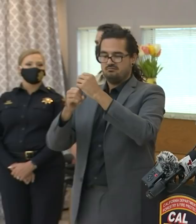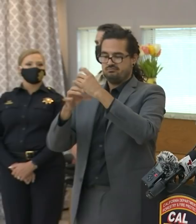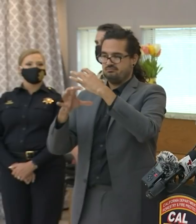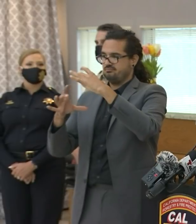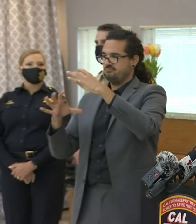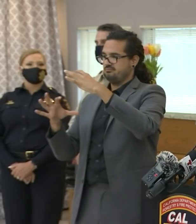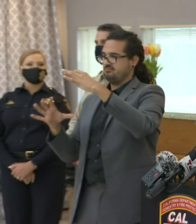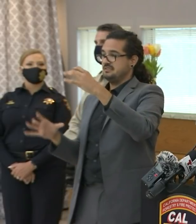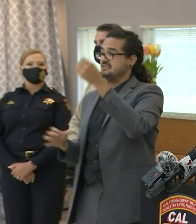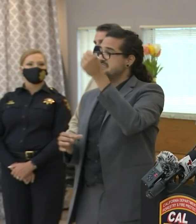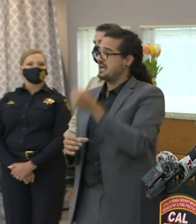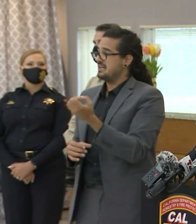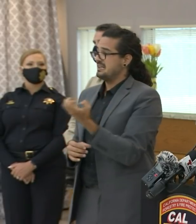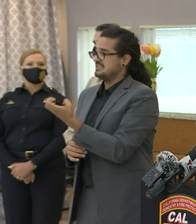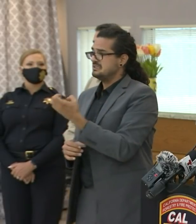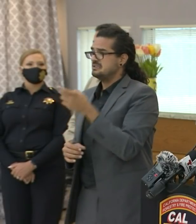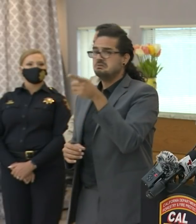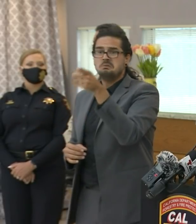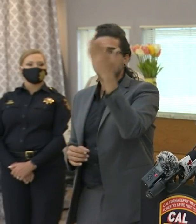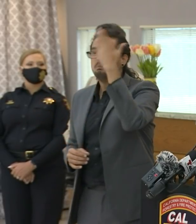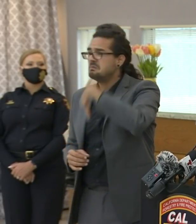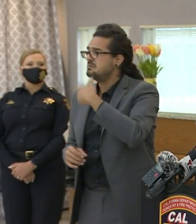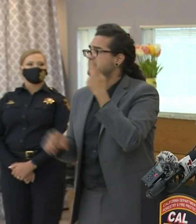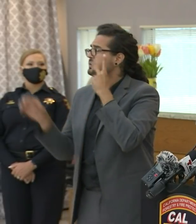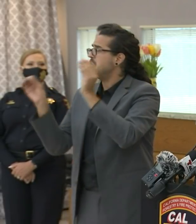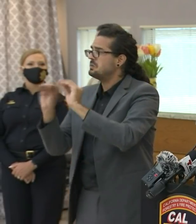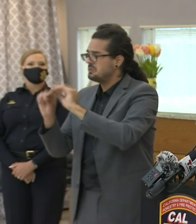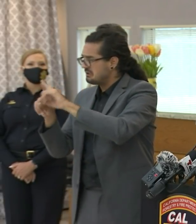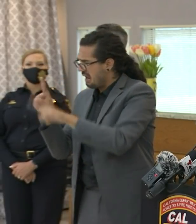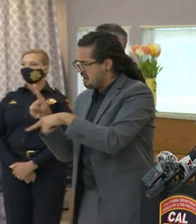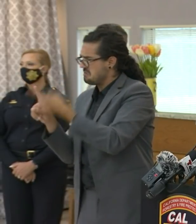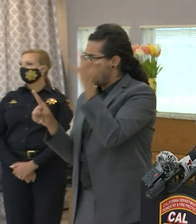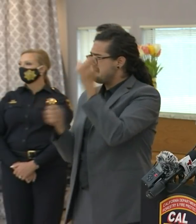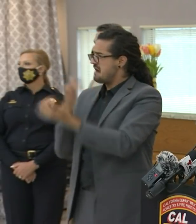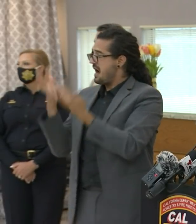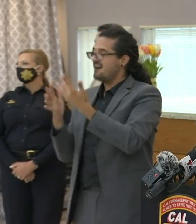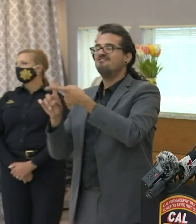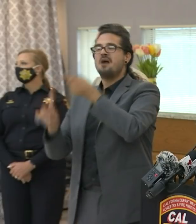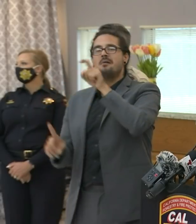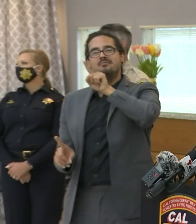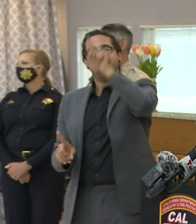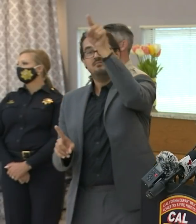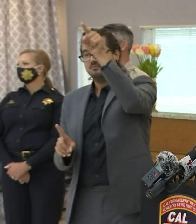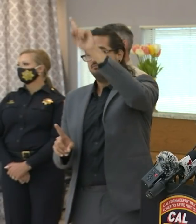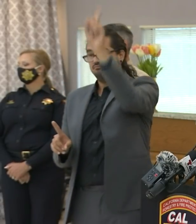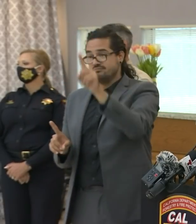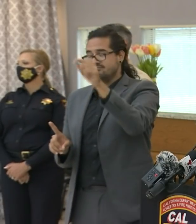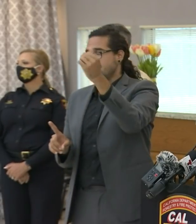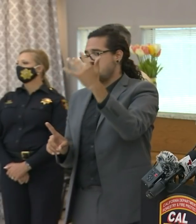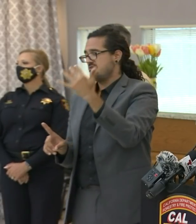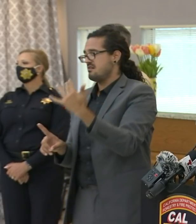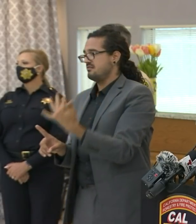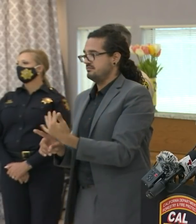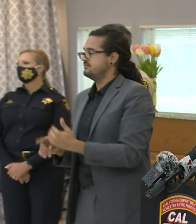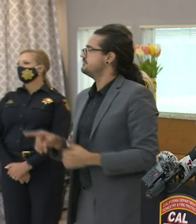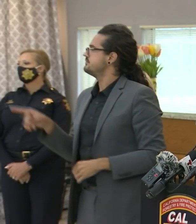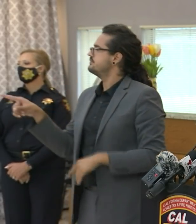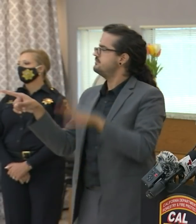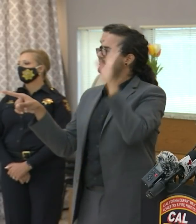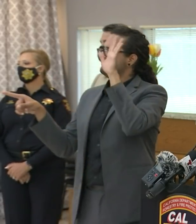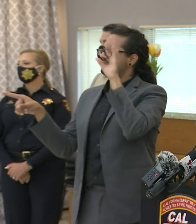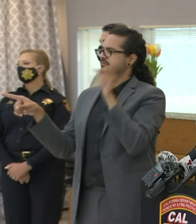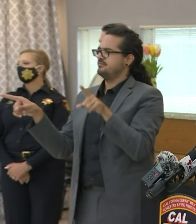actual lightning strikes inside the perimeter. What is being prepared for downtown Boulder Creek and